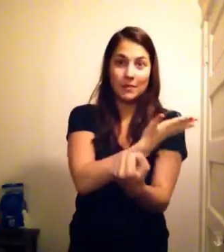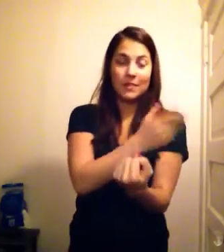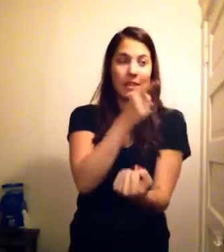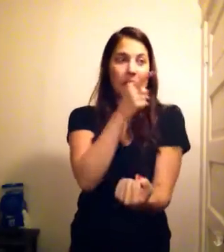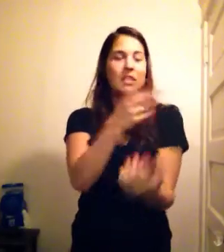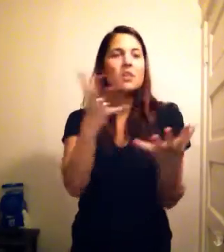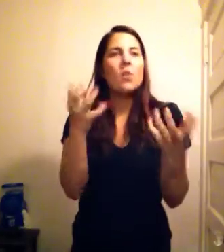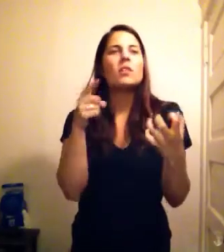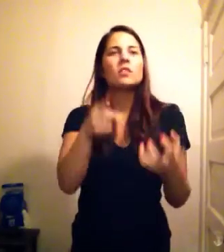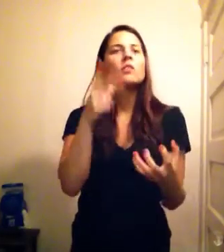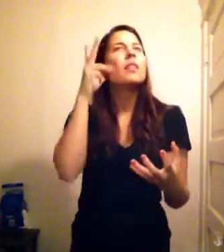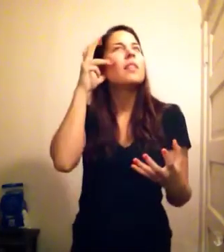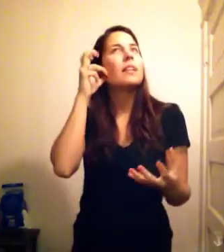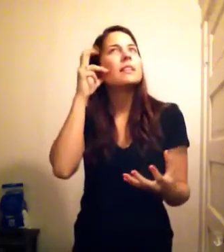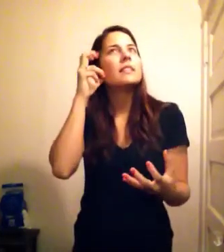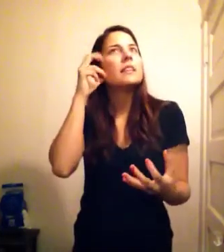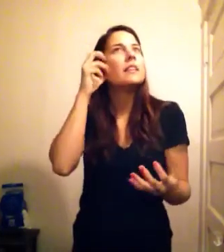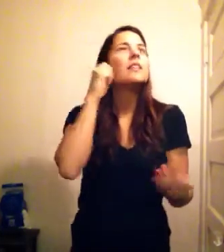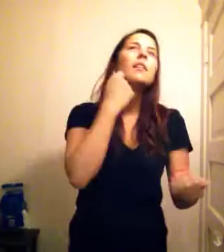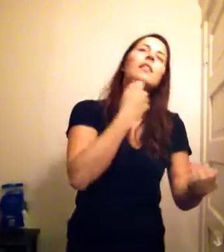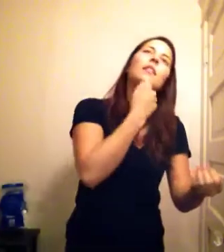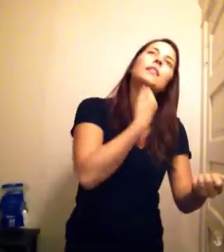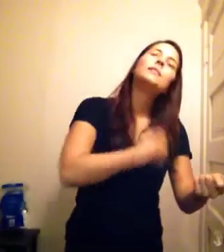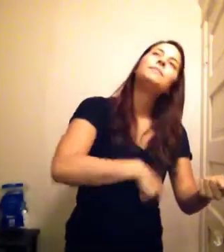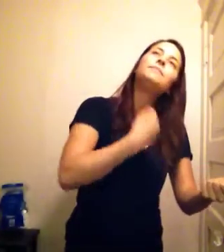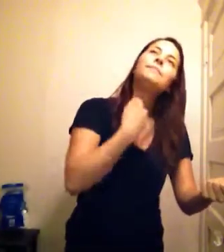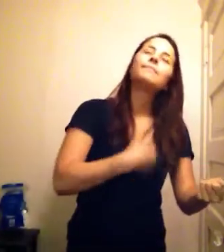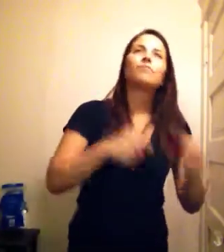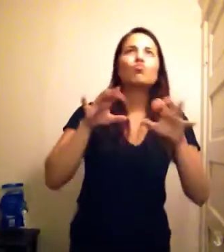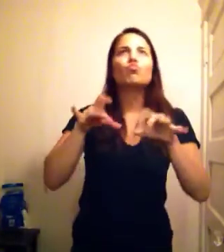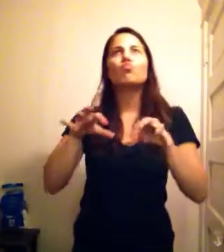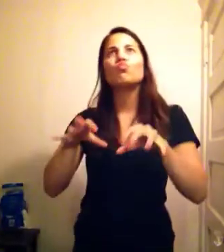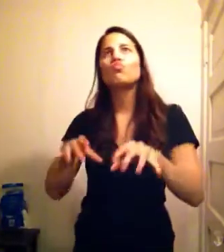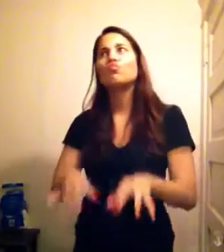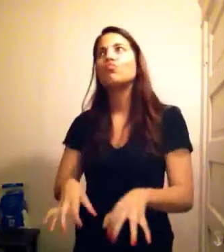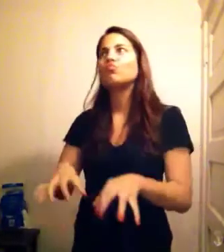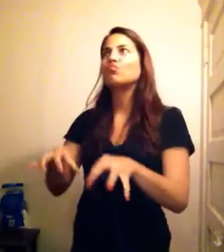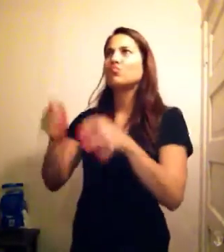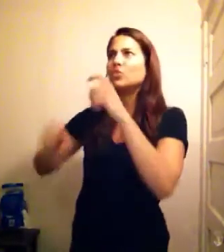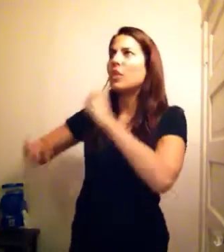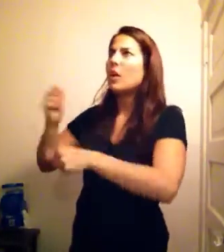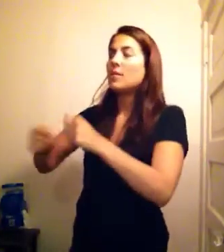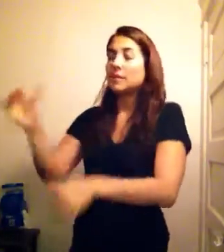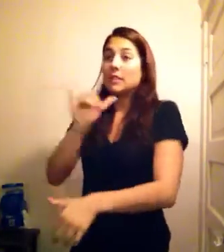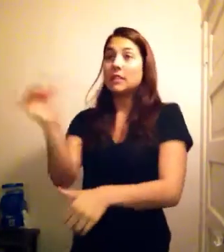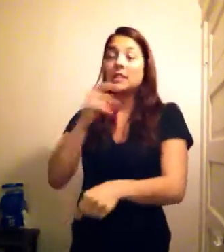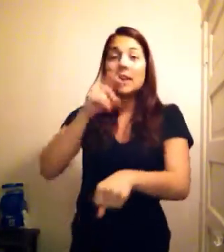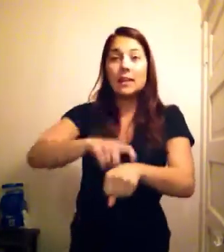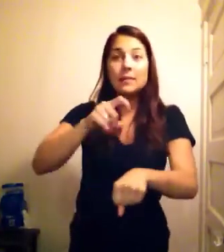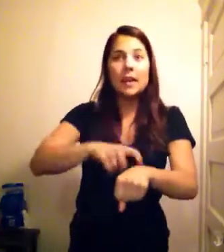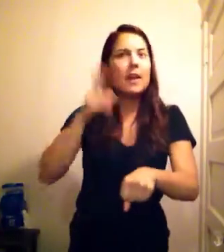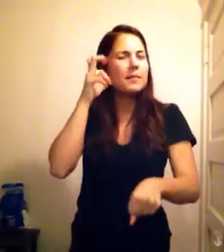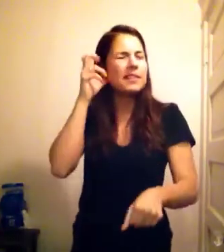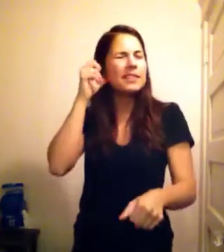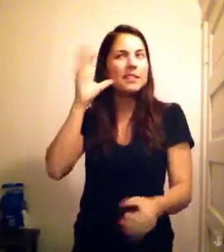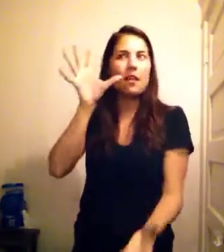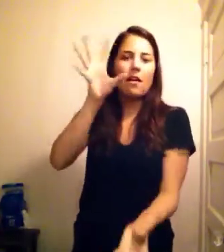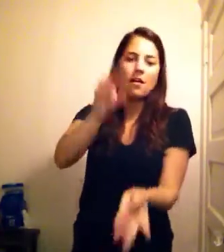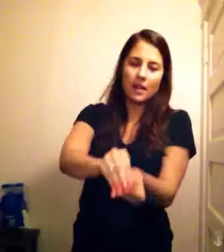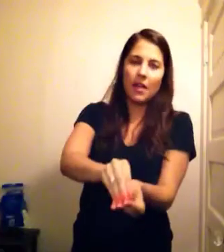the moment, the mood, the message of the music. Such is the case in reading. If you concentrate too heavily on